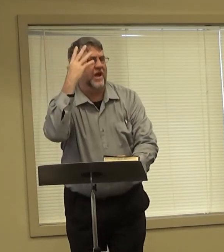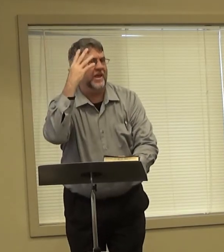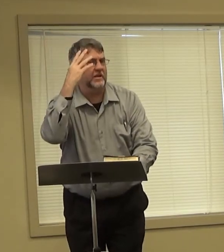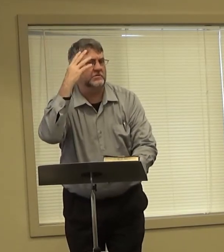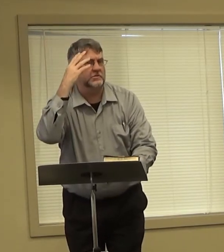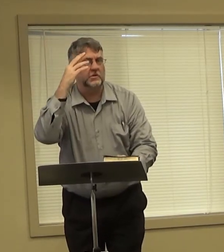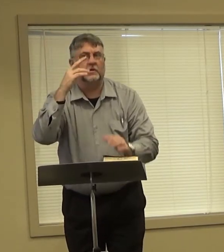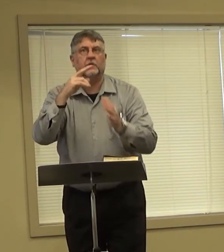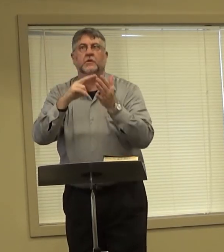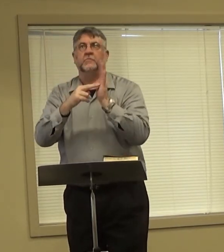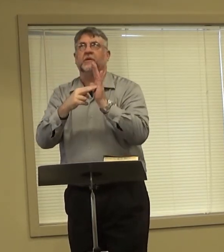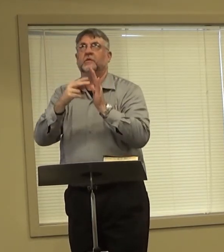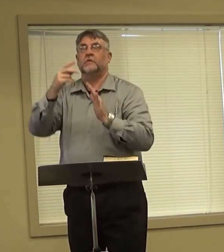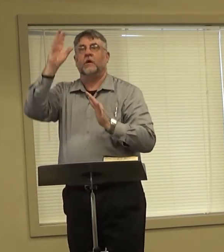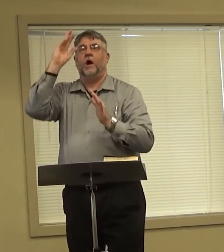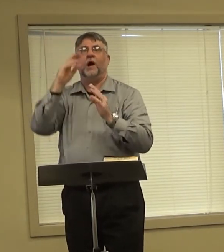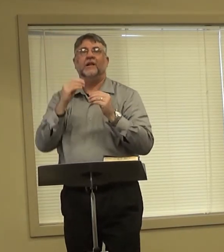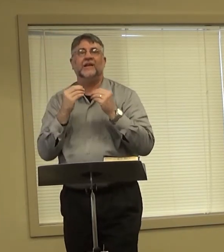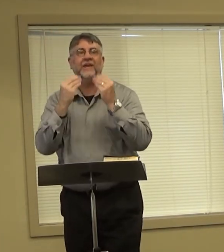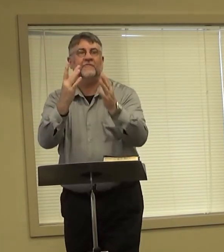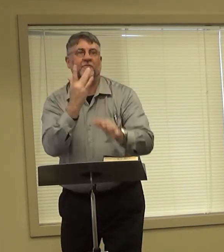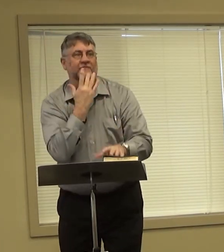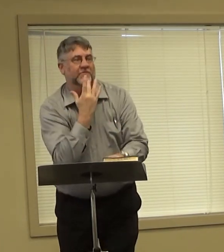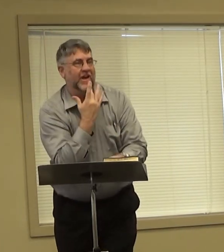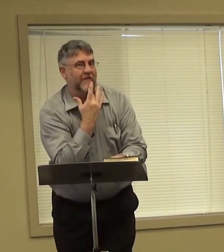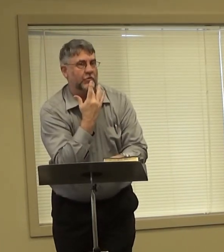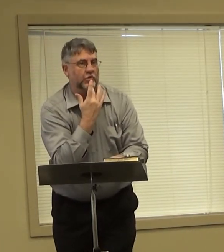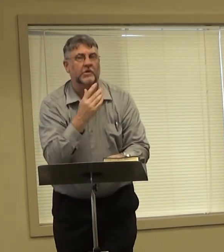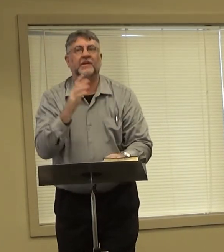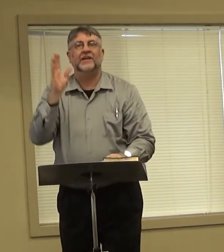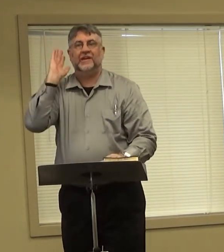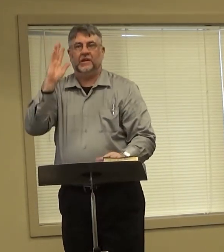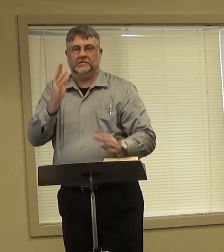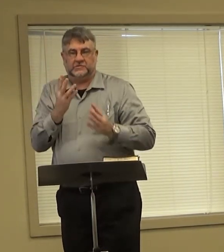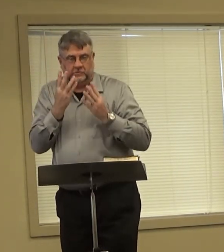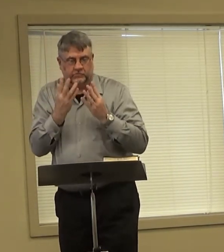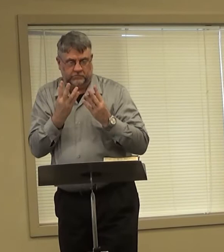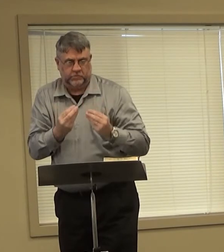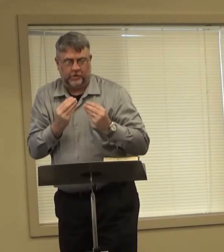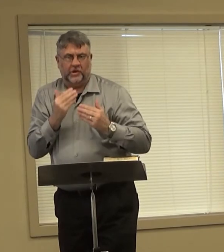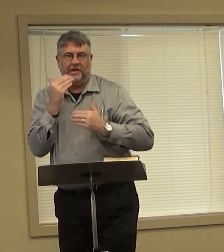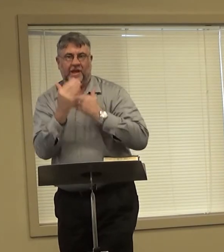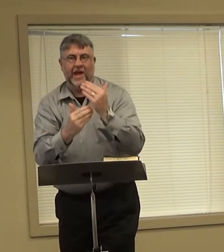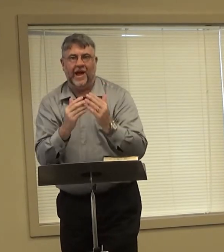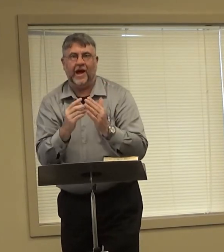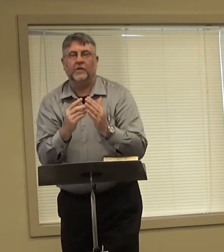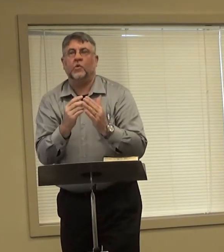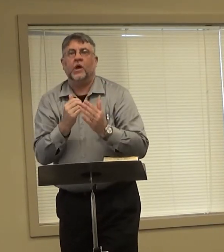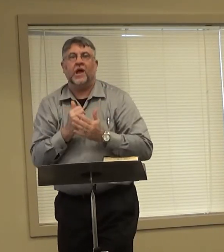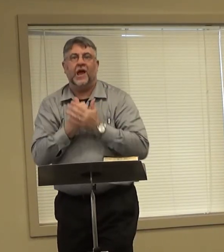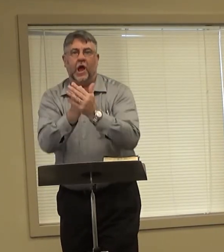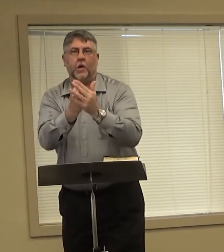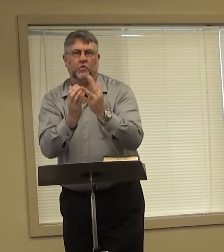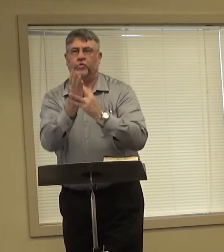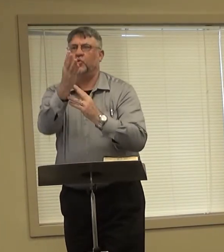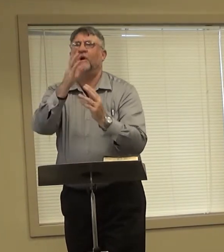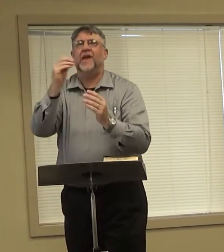God will give us grace. He gives you favor. He gives you mercy and